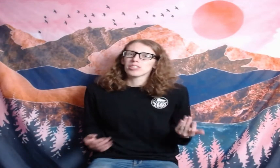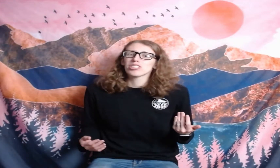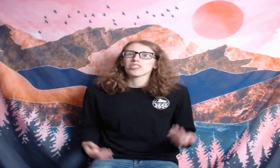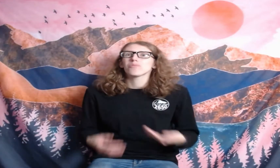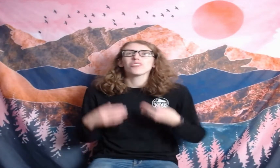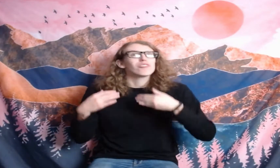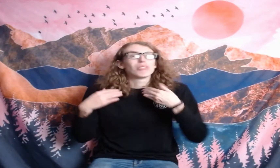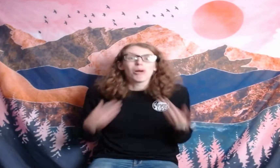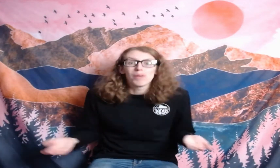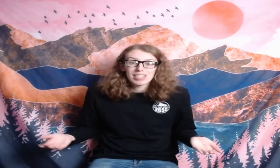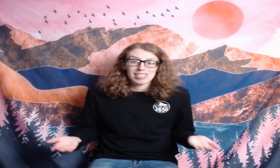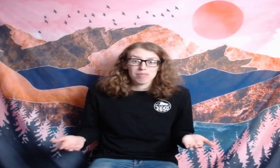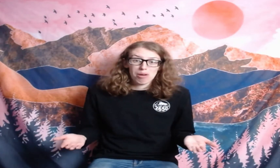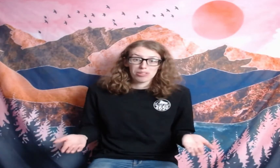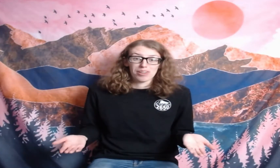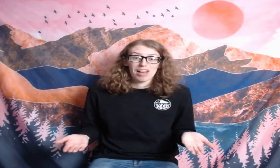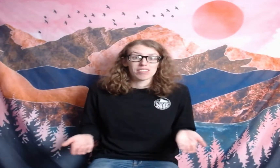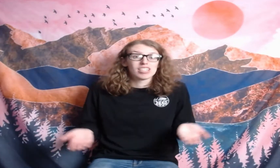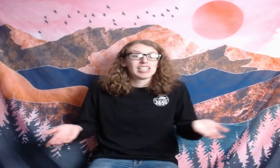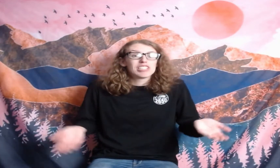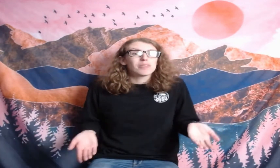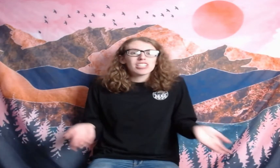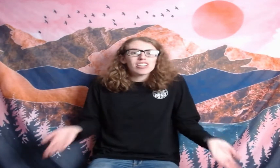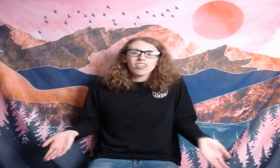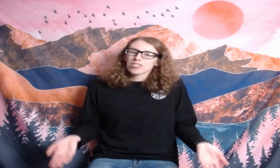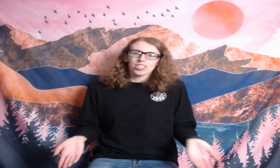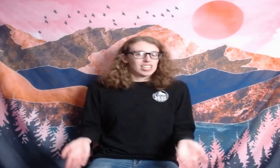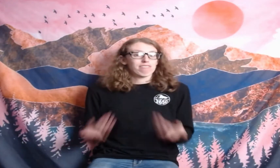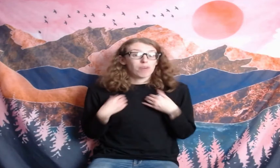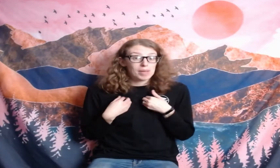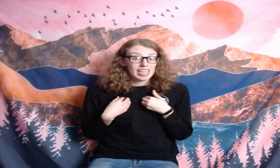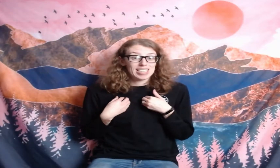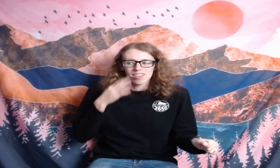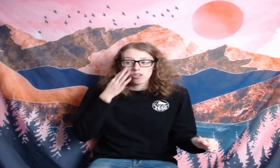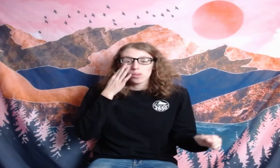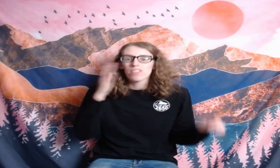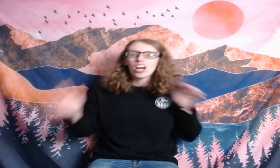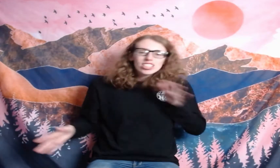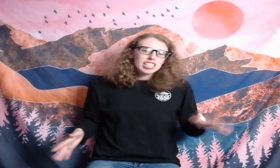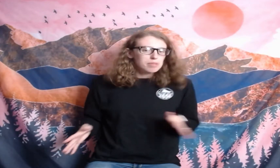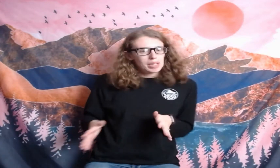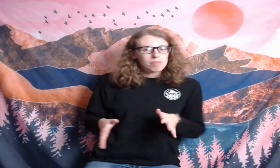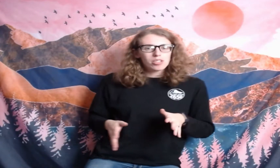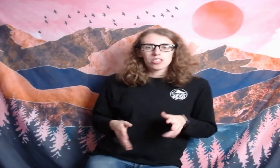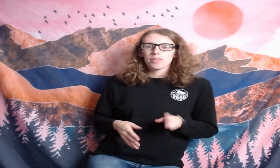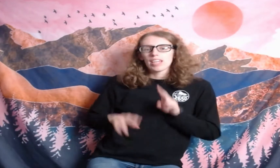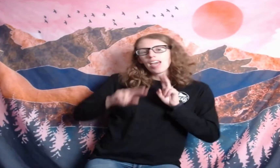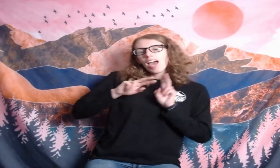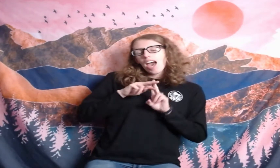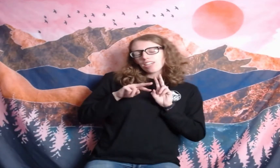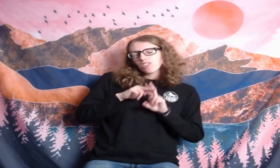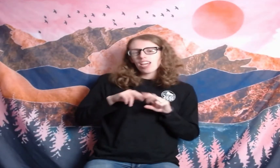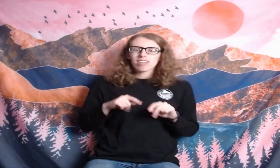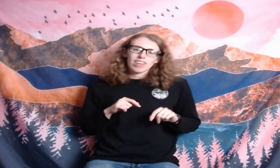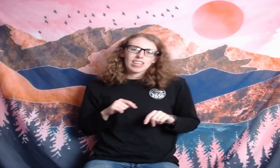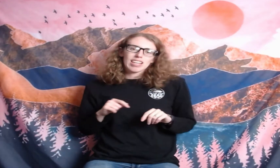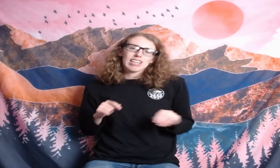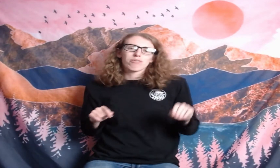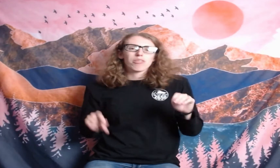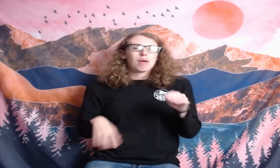you just don't want to sleep on the ground. So it's a good alternative for me. We've all seen people doing hashtag van life where they buy